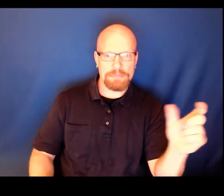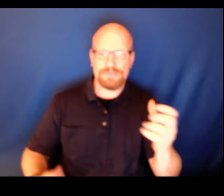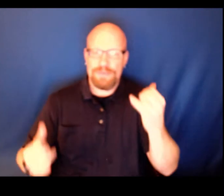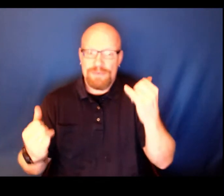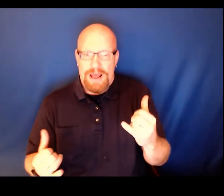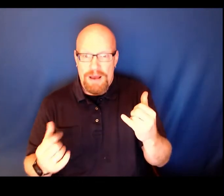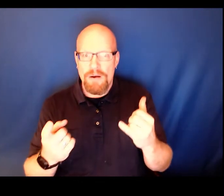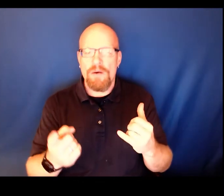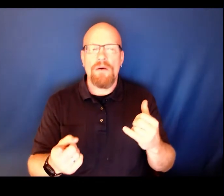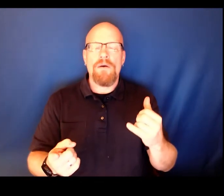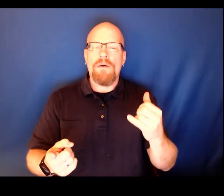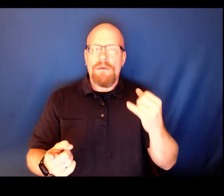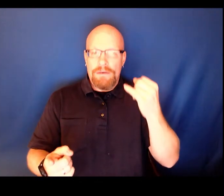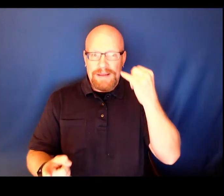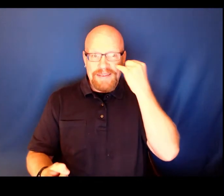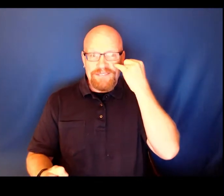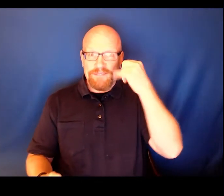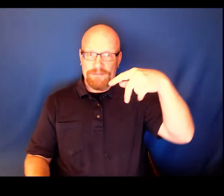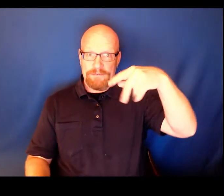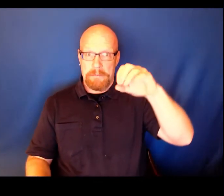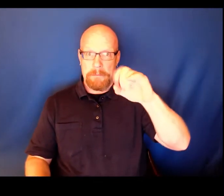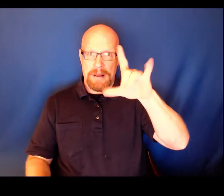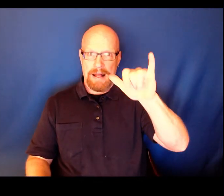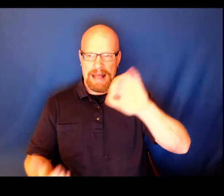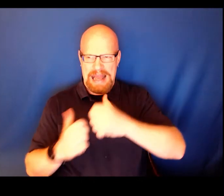Nomial is talking about the terms.